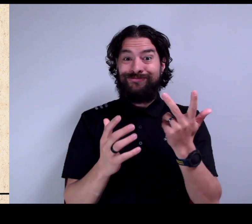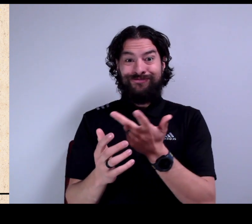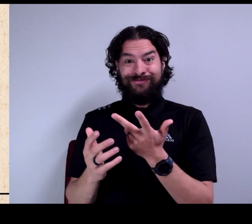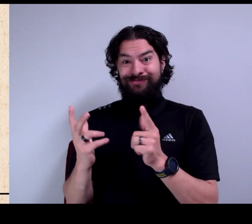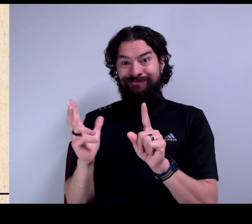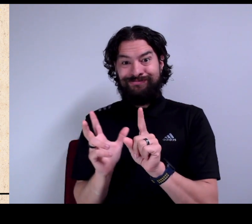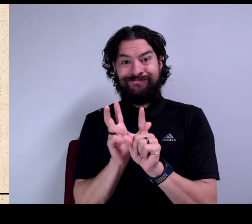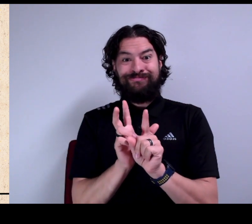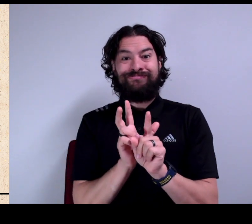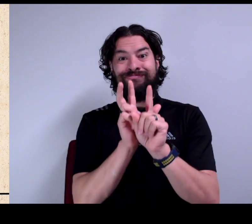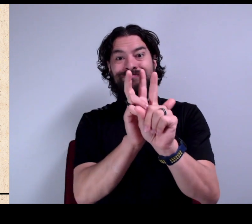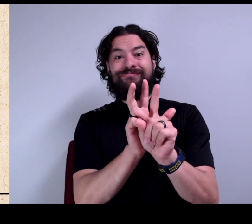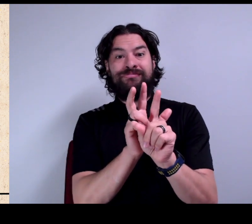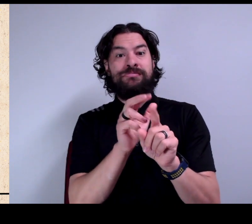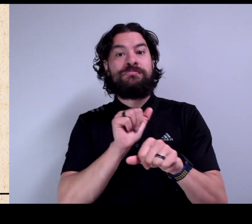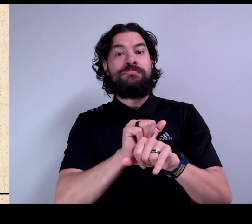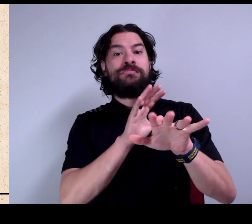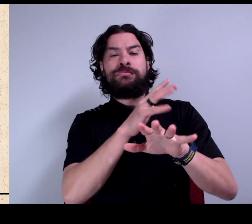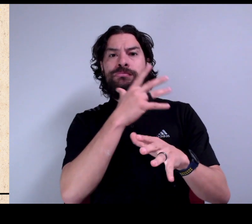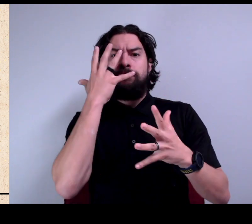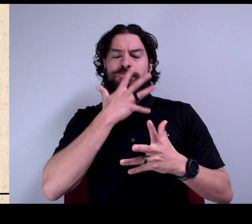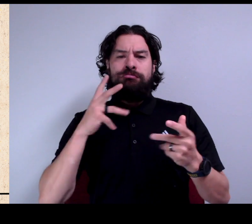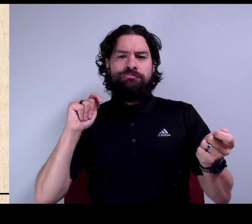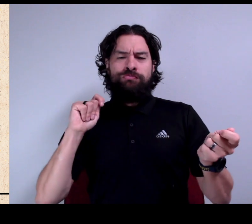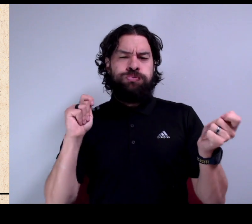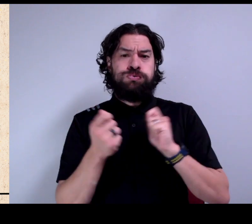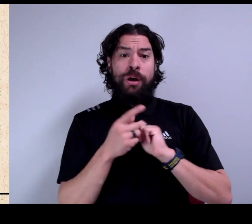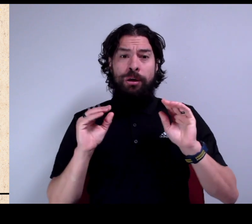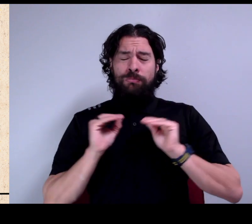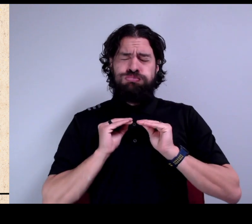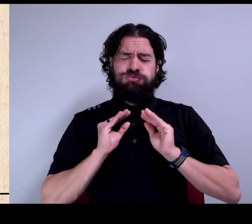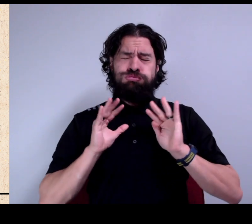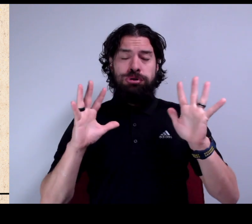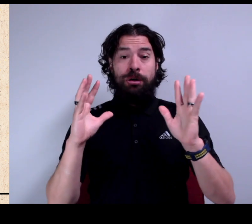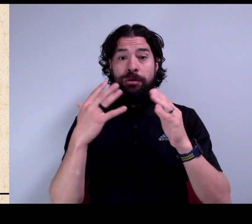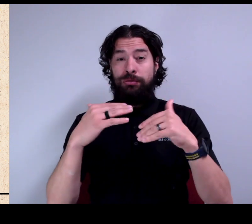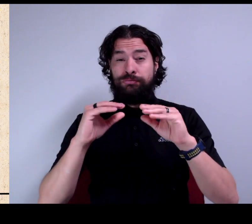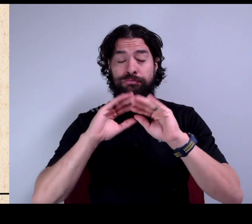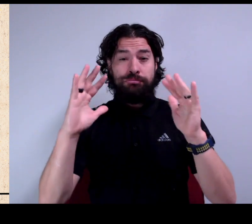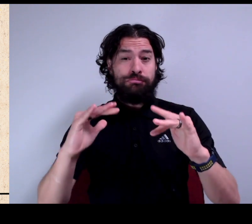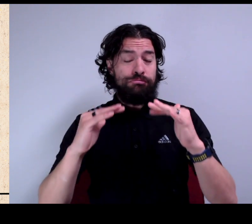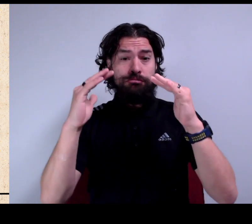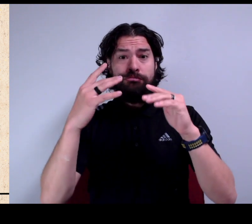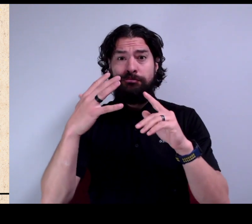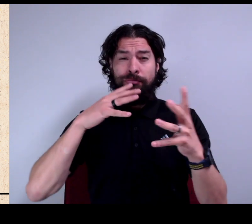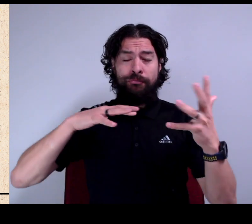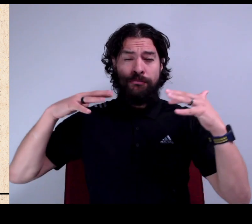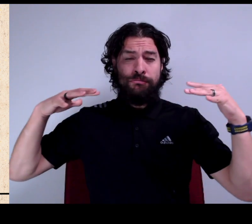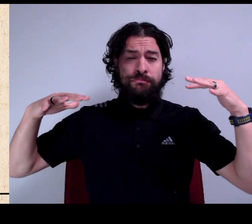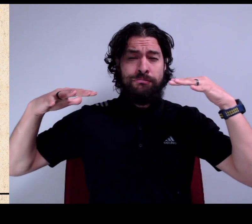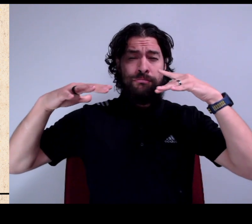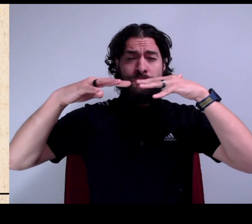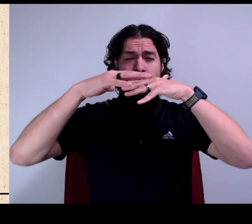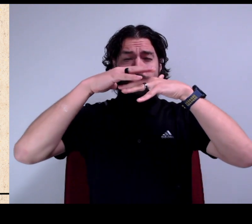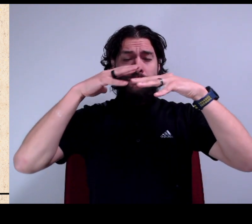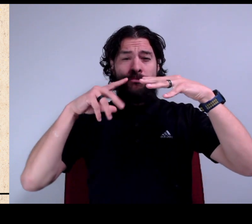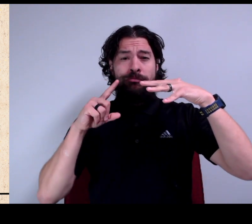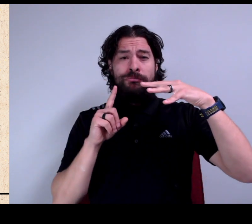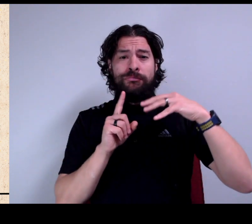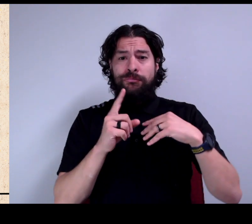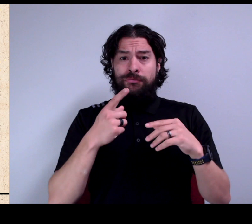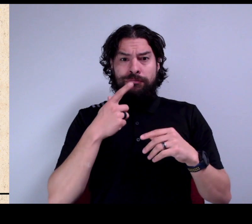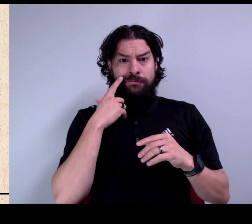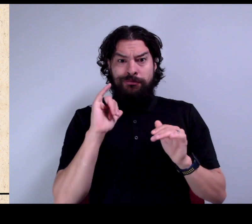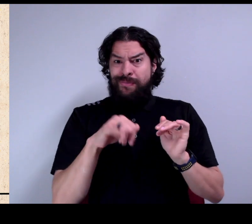his disciples up to a mountain, and he's suddenly transformed. He's radiating with light and glory, and a cloud envelops them. Now, this